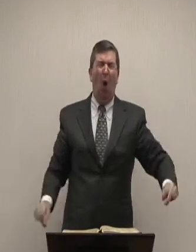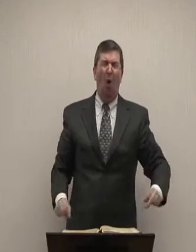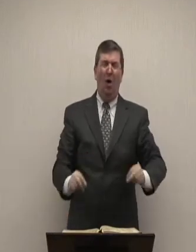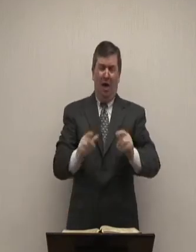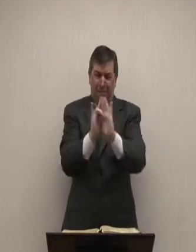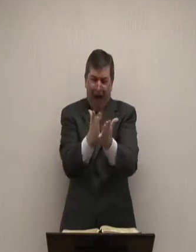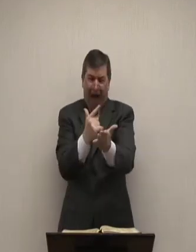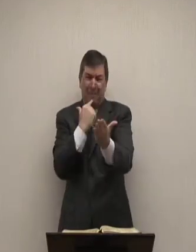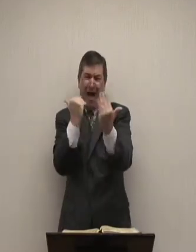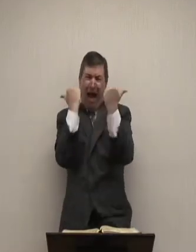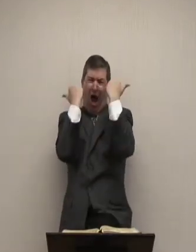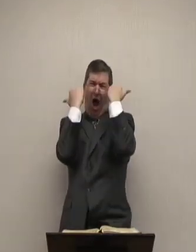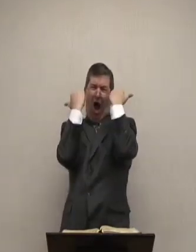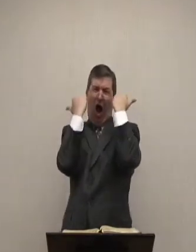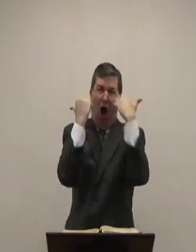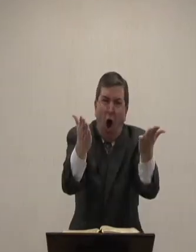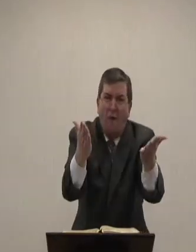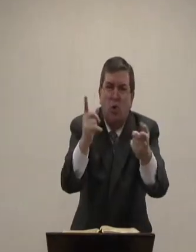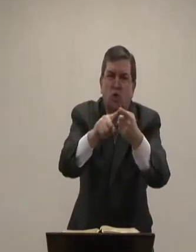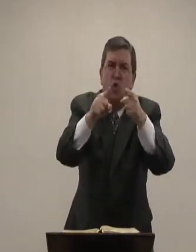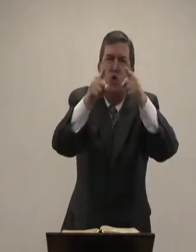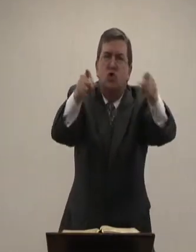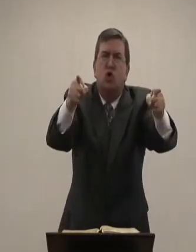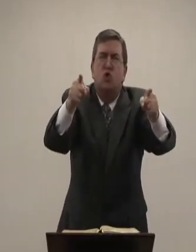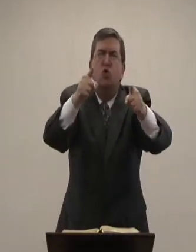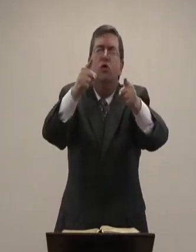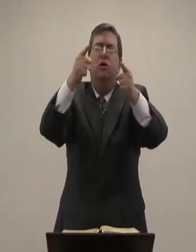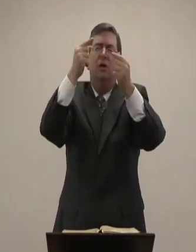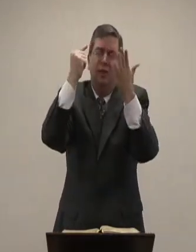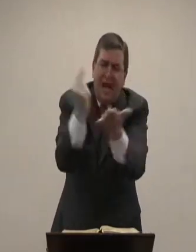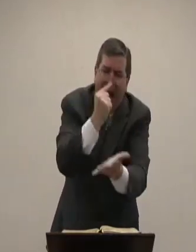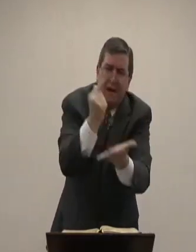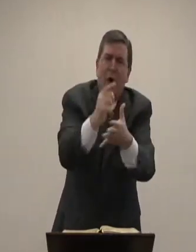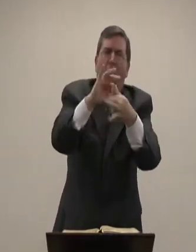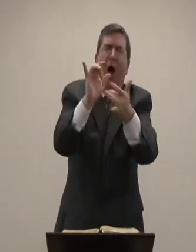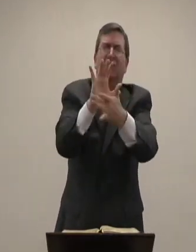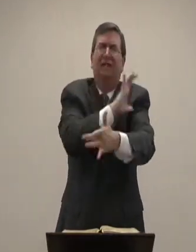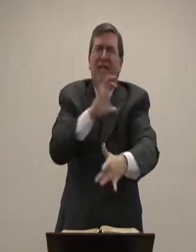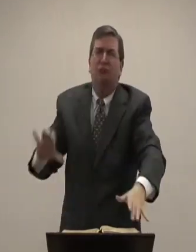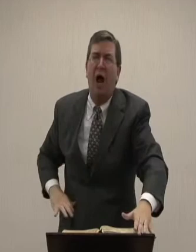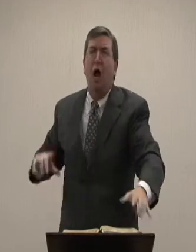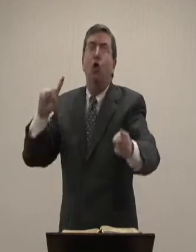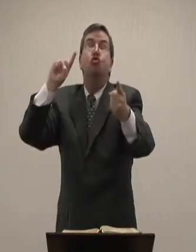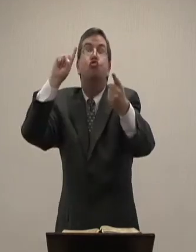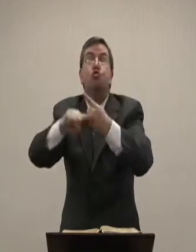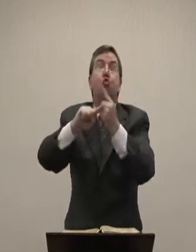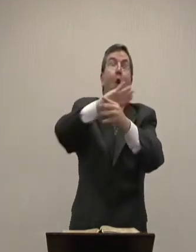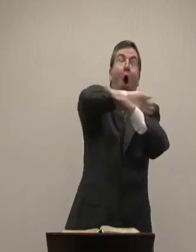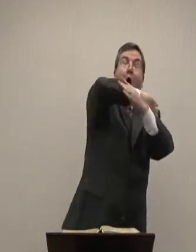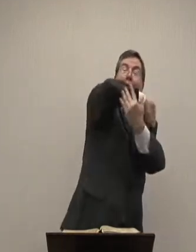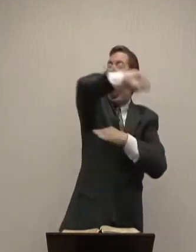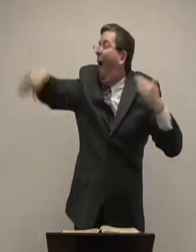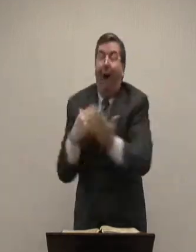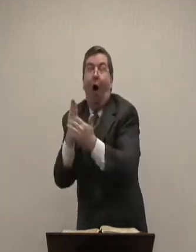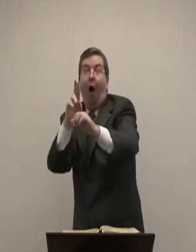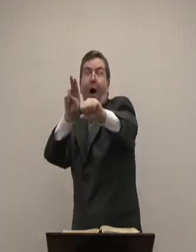No. The Bible says to all nations to receive the gospel of